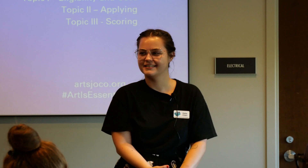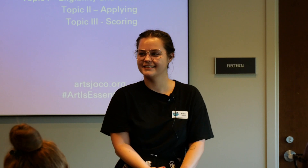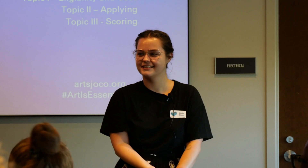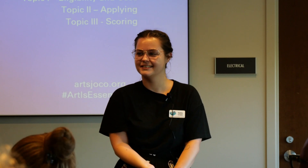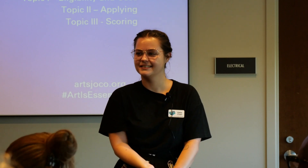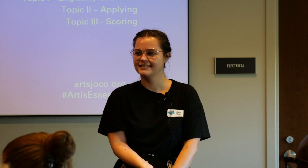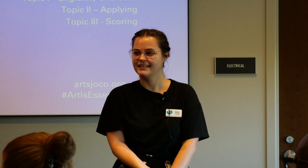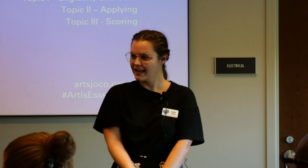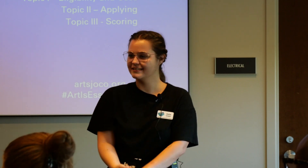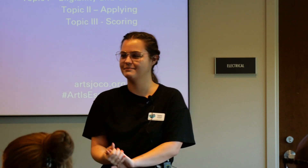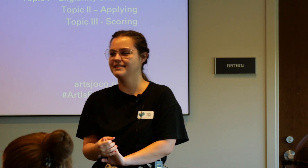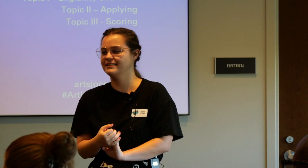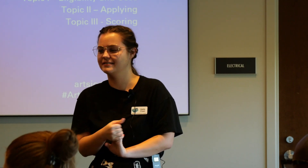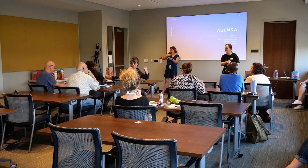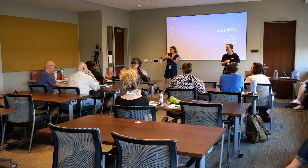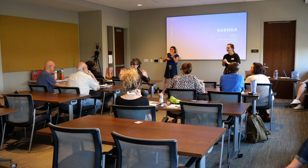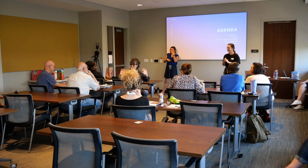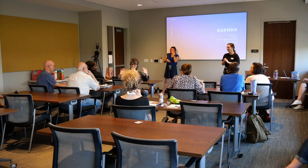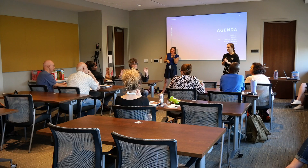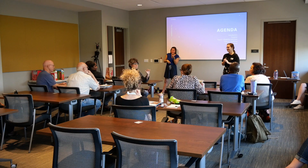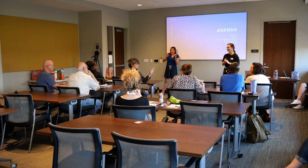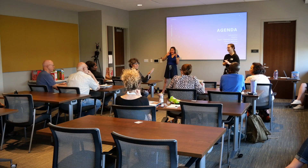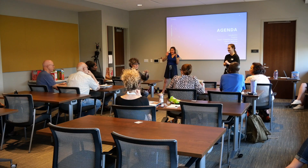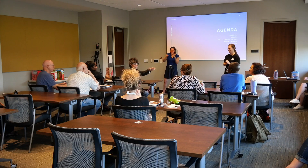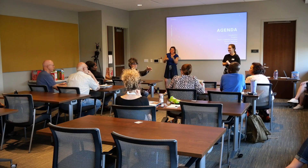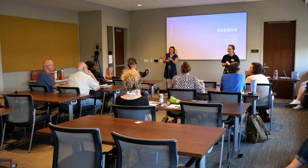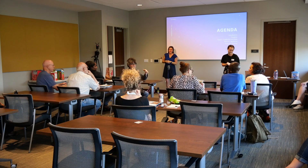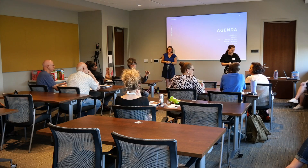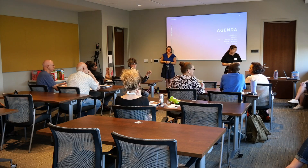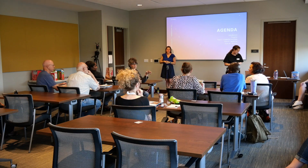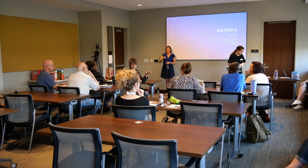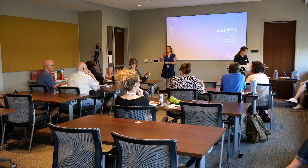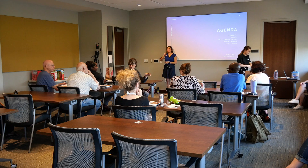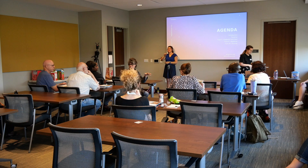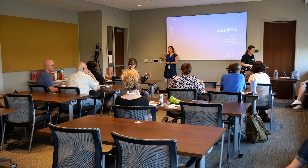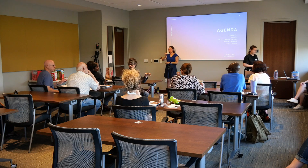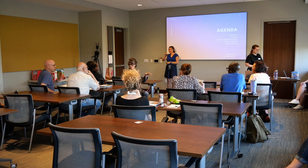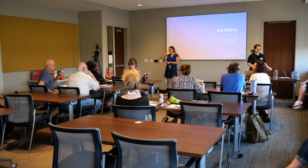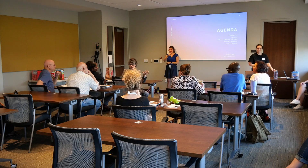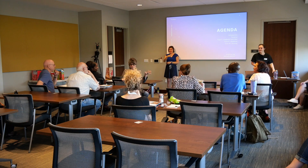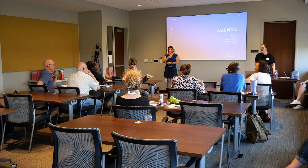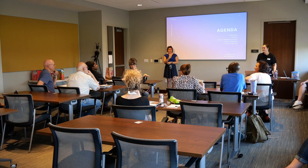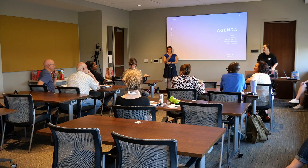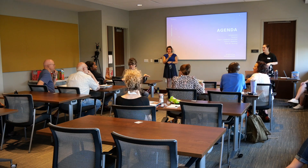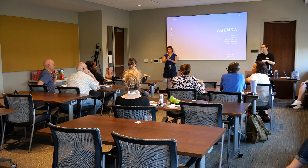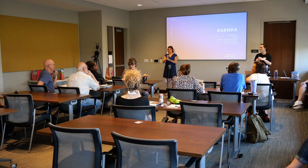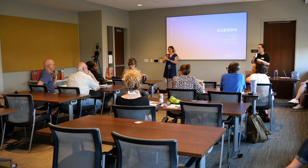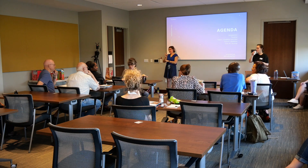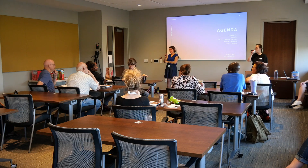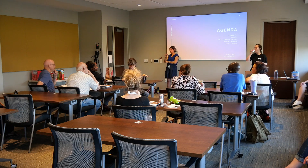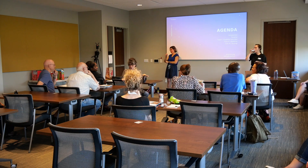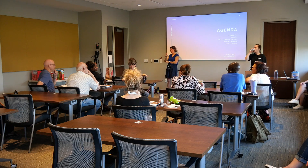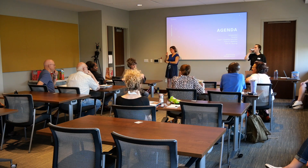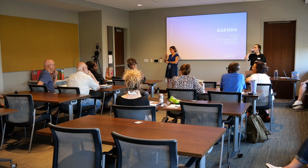Can I do a shameless plug? Yeah, please do. Hi everyone. Chris and I are with Inner Urban Art House. So if you need